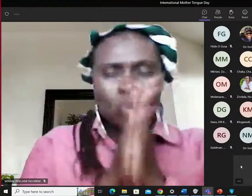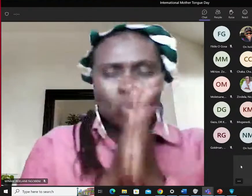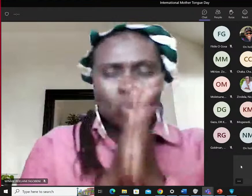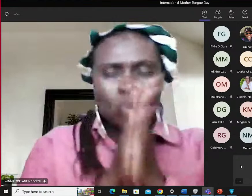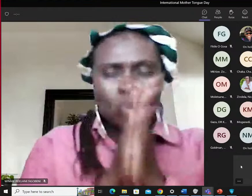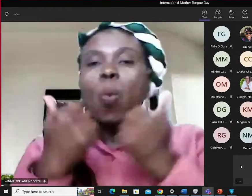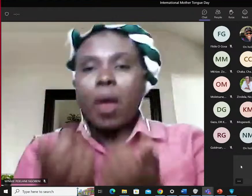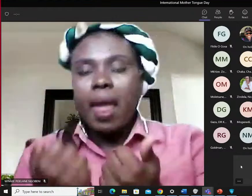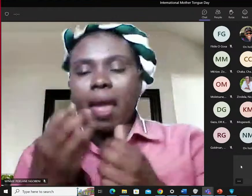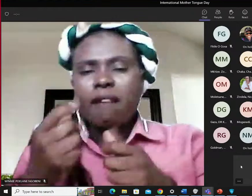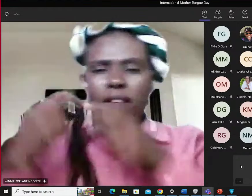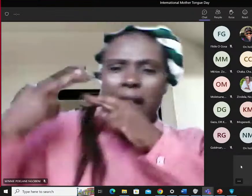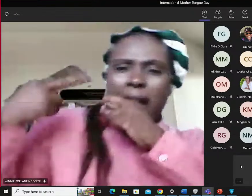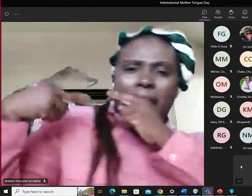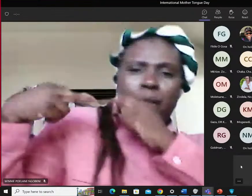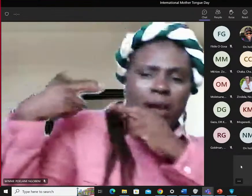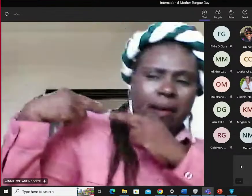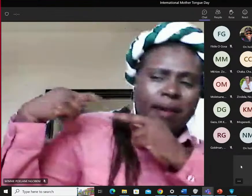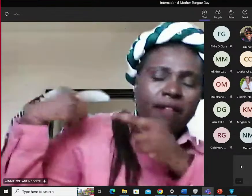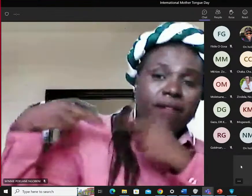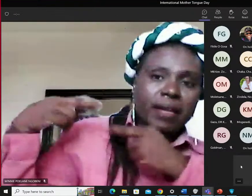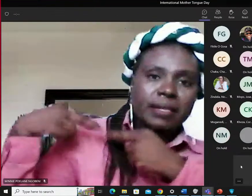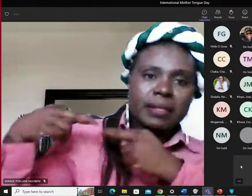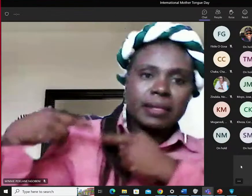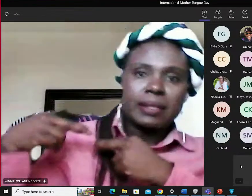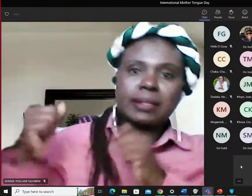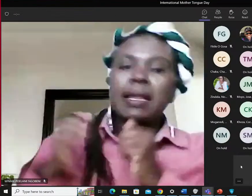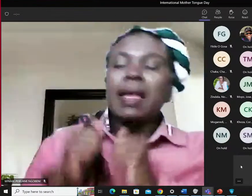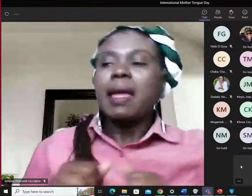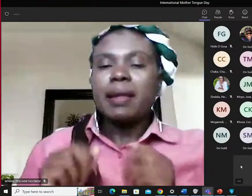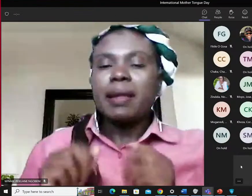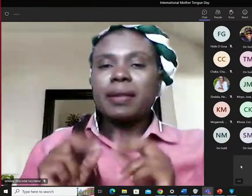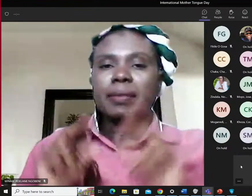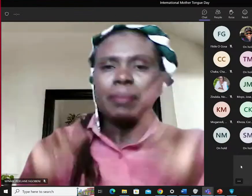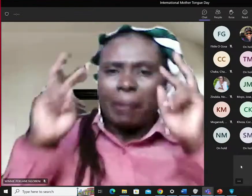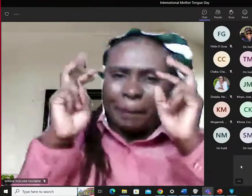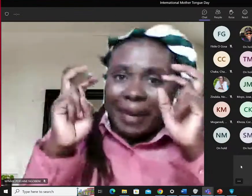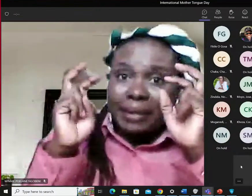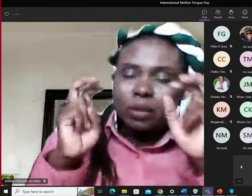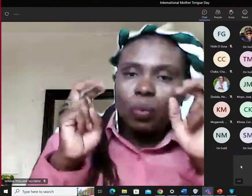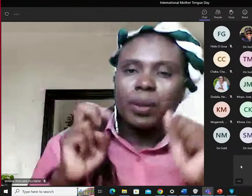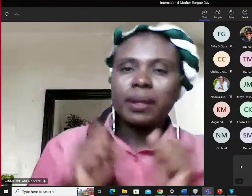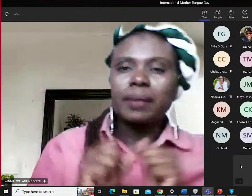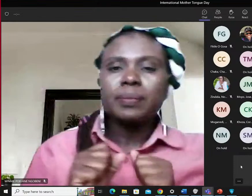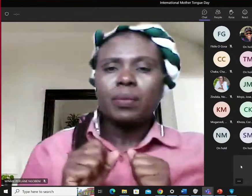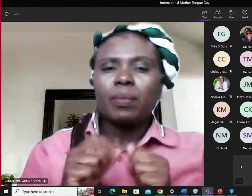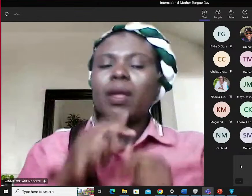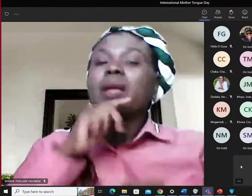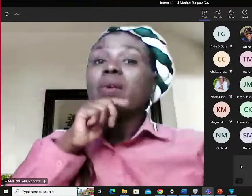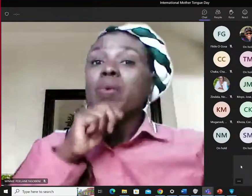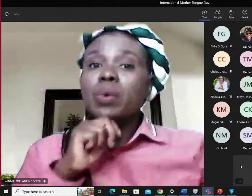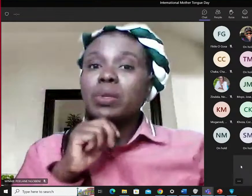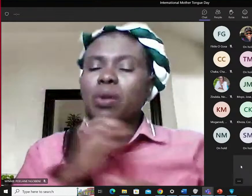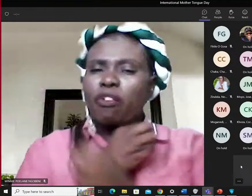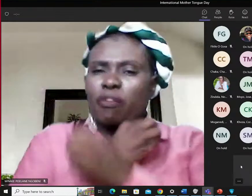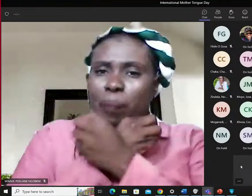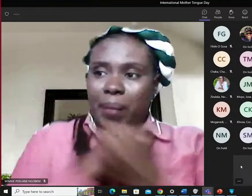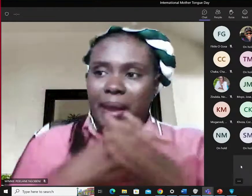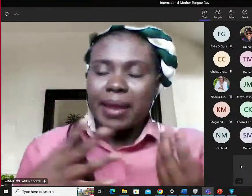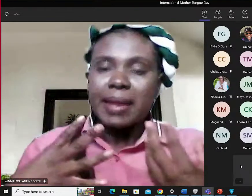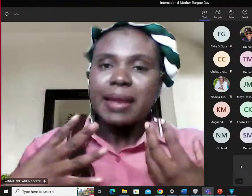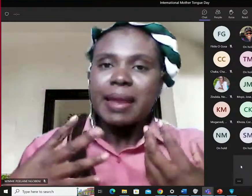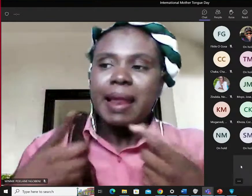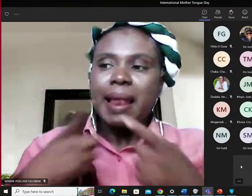Hence then, in my topic, it says, use of multiple languages in teaching and